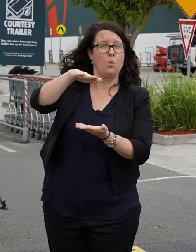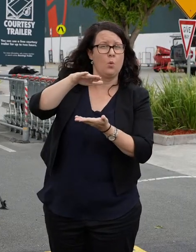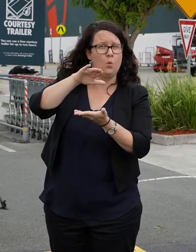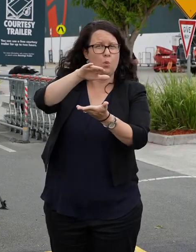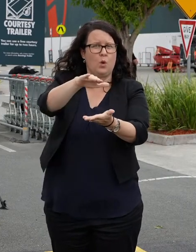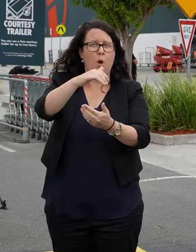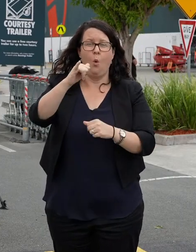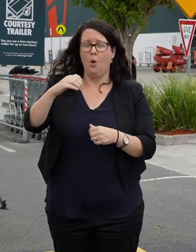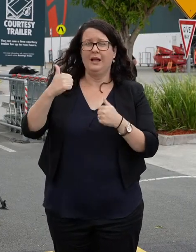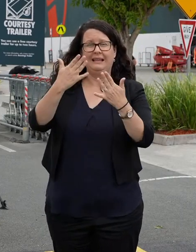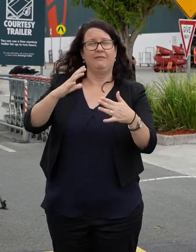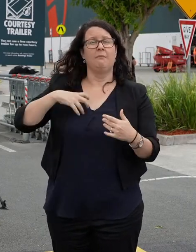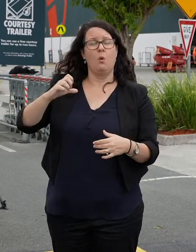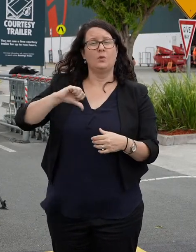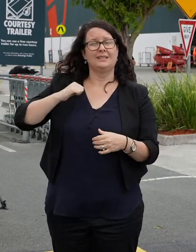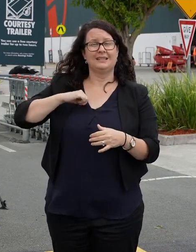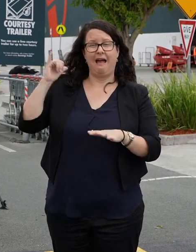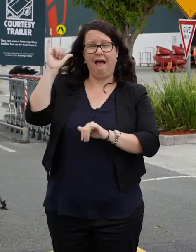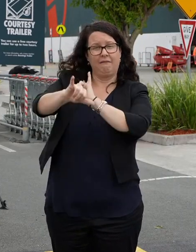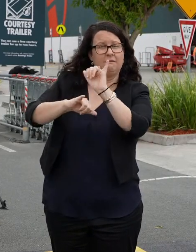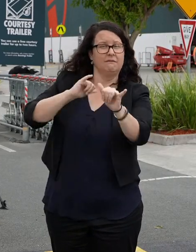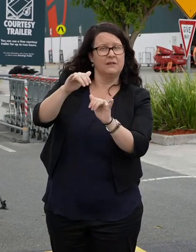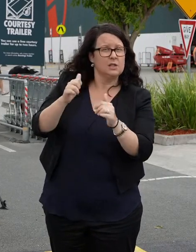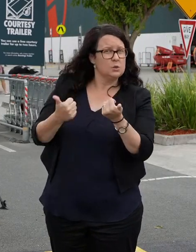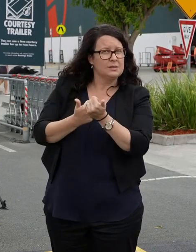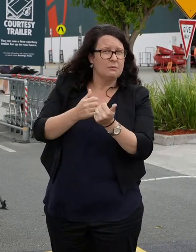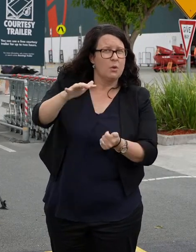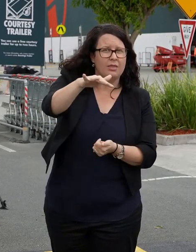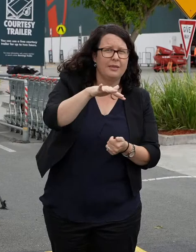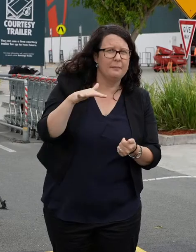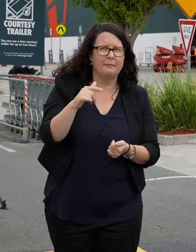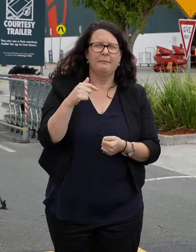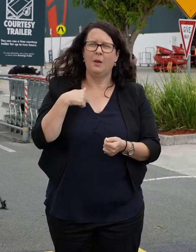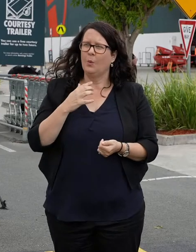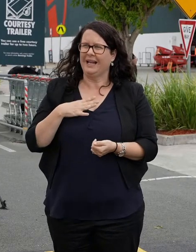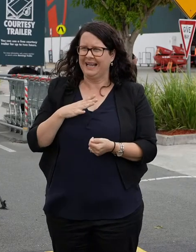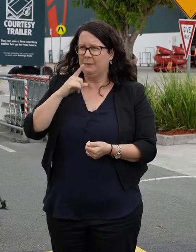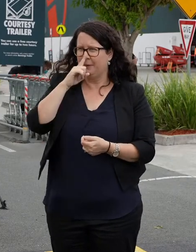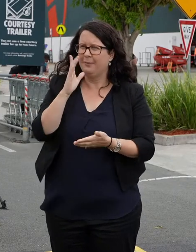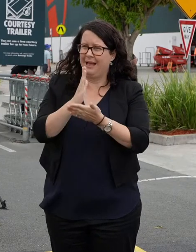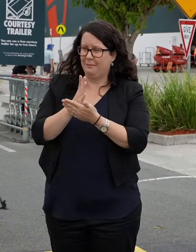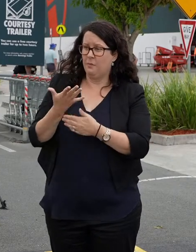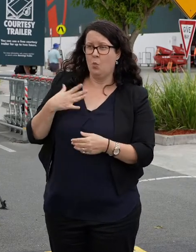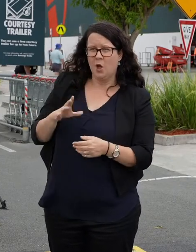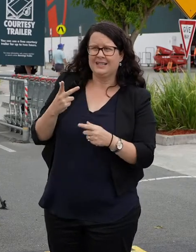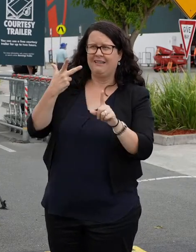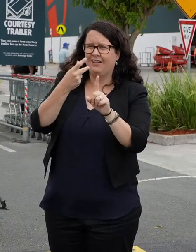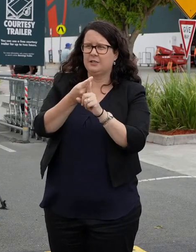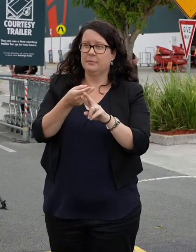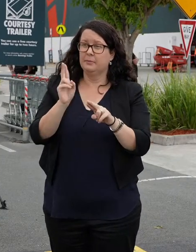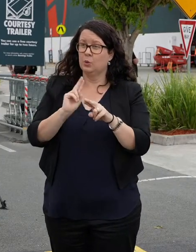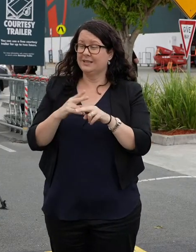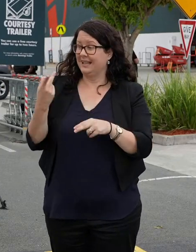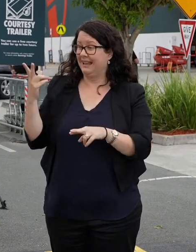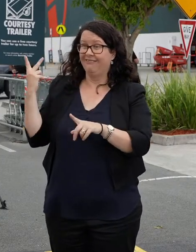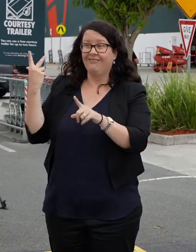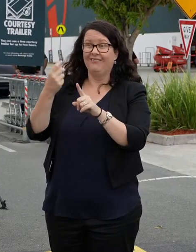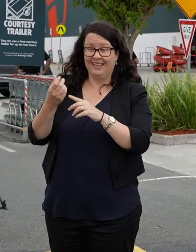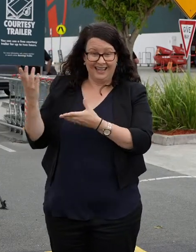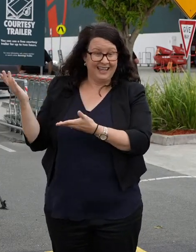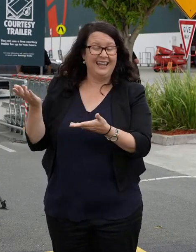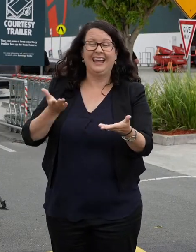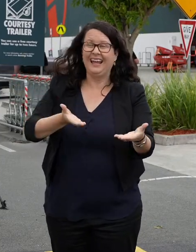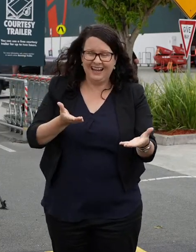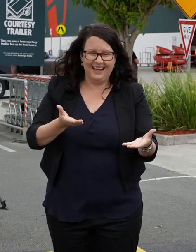more staff on the ground doing more days. But the people have to be coming forward to get vaccinated. If they're not using all the vaccine that's being offered